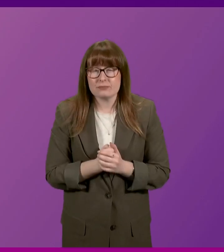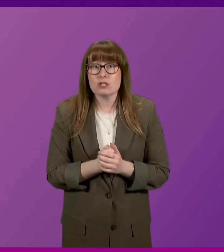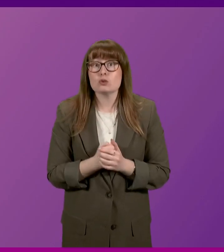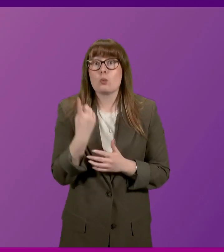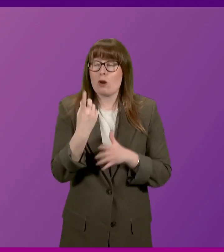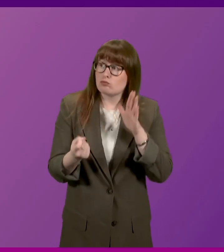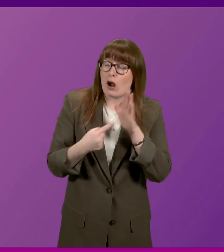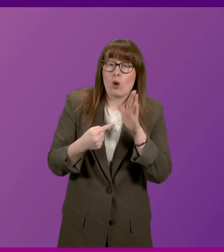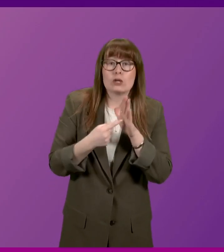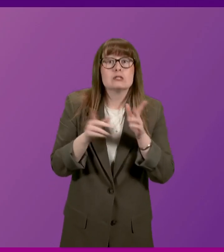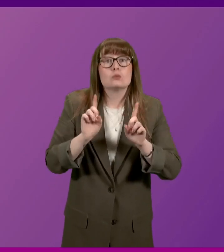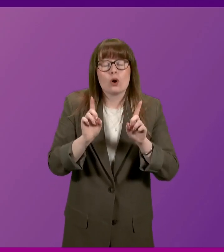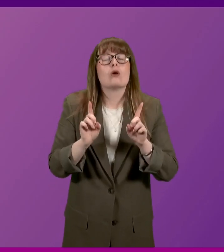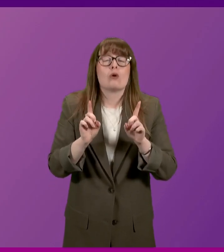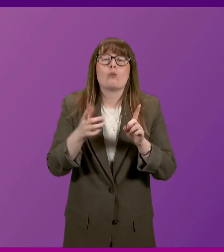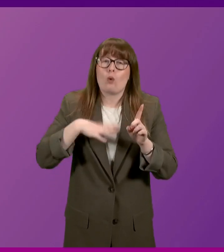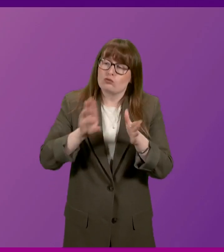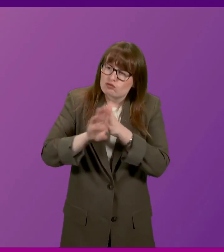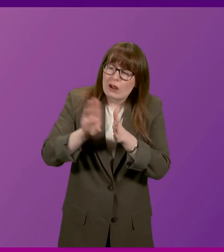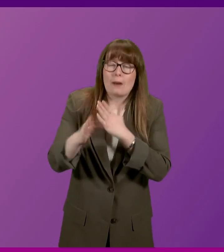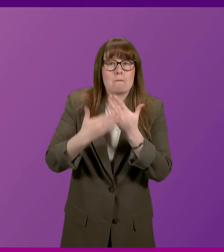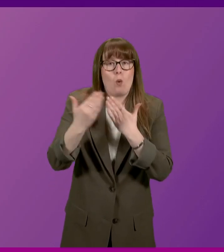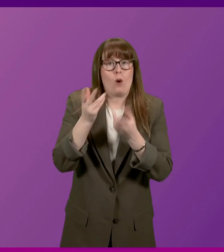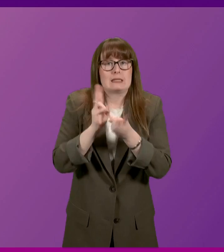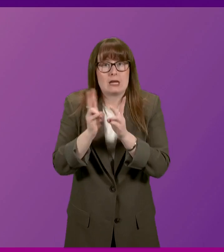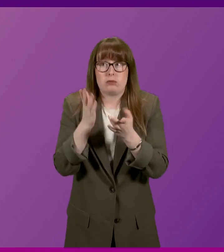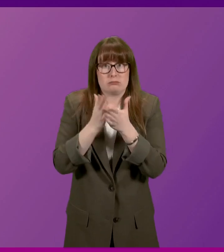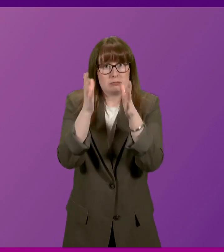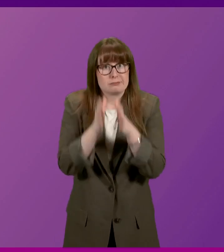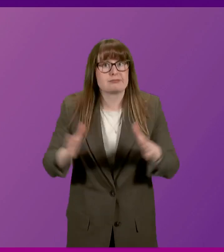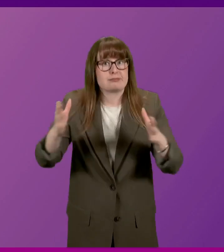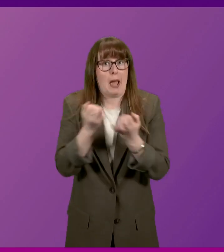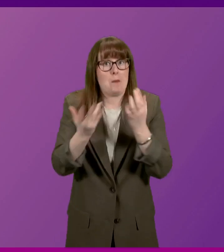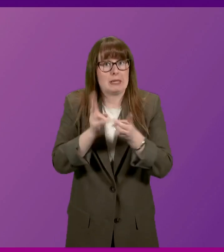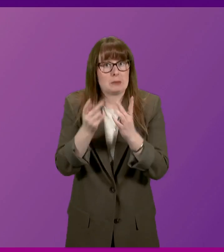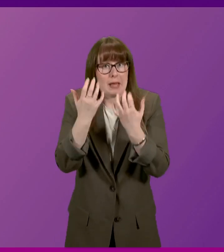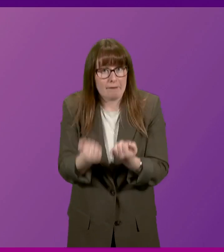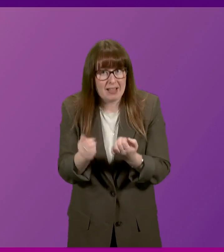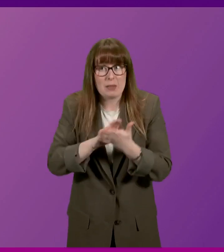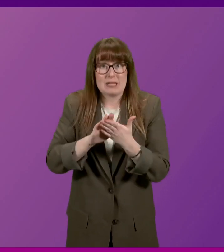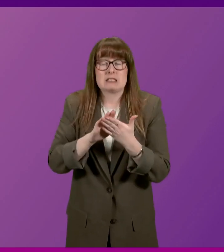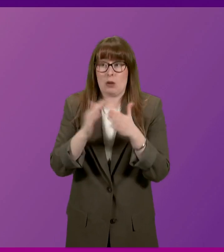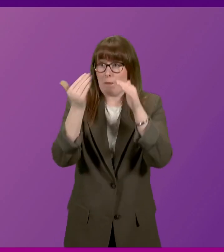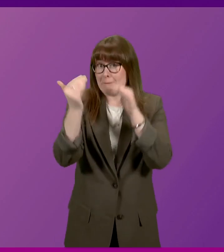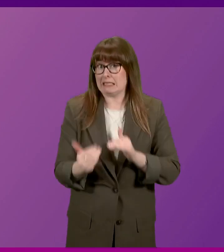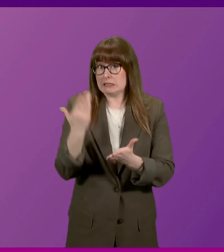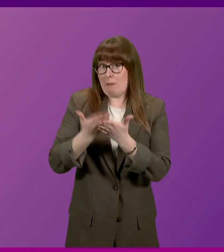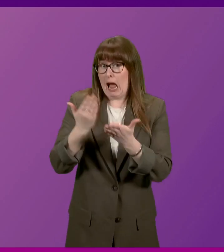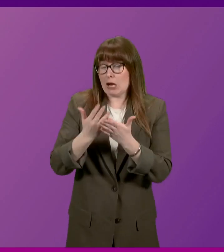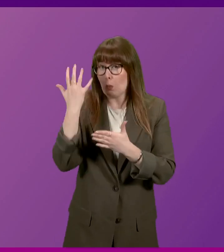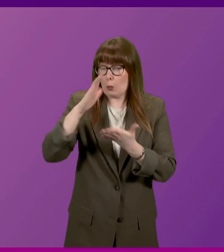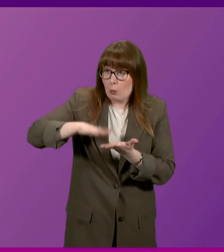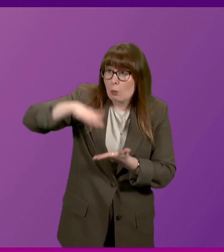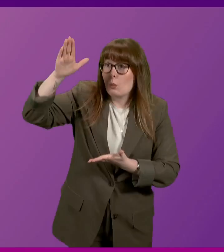of the priorities would be not only training more interpreters and increasing the number so we can increase the demand, meet the demand, but